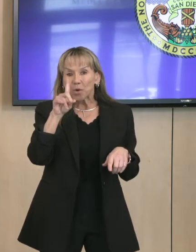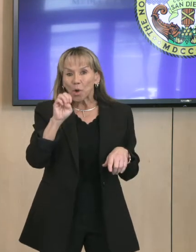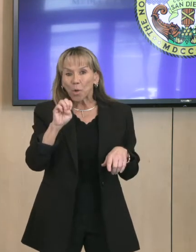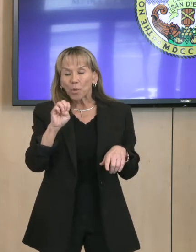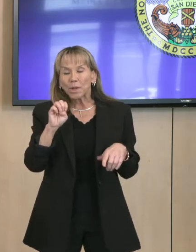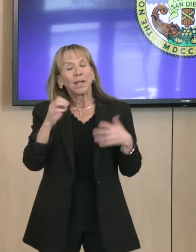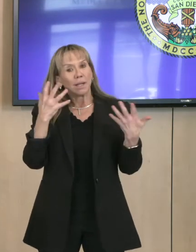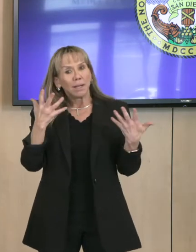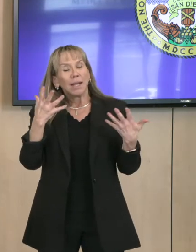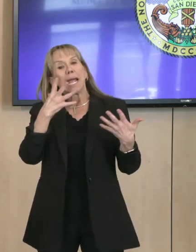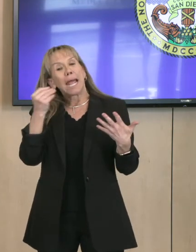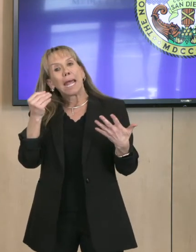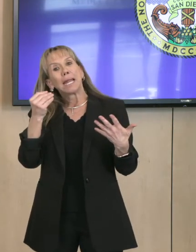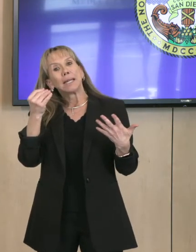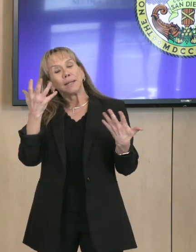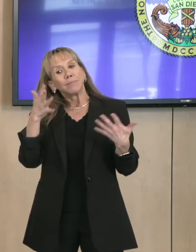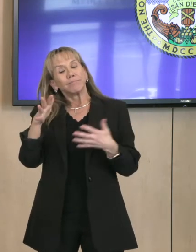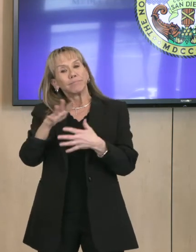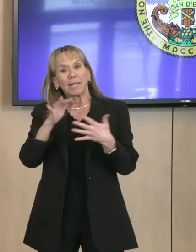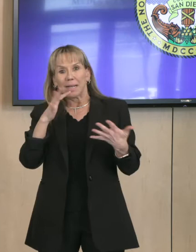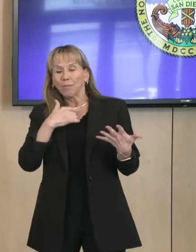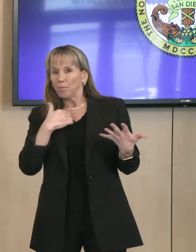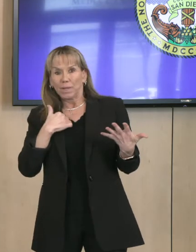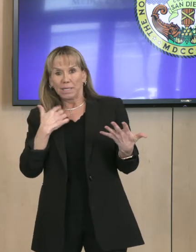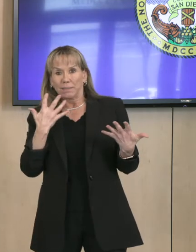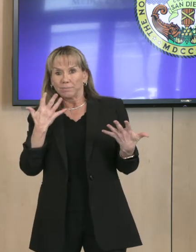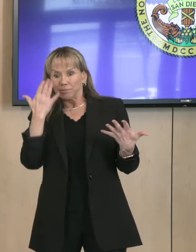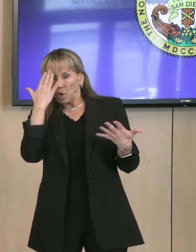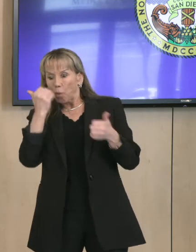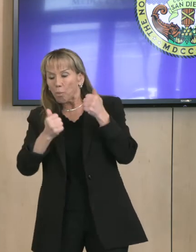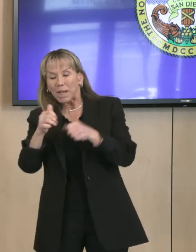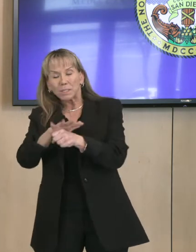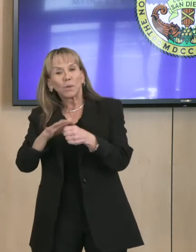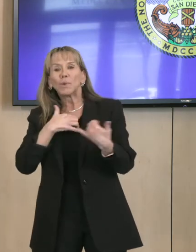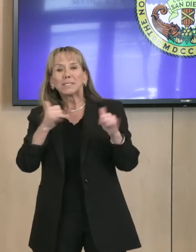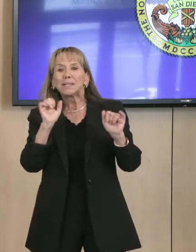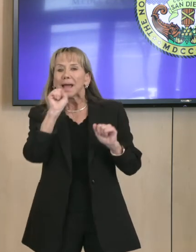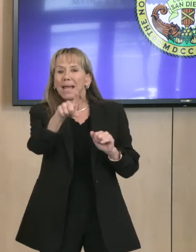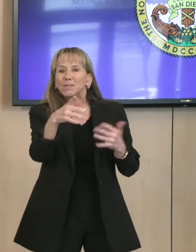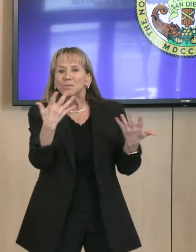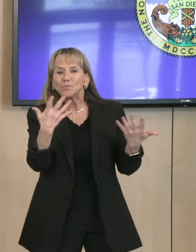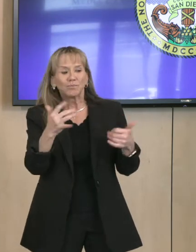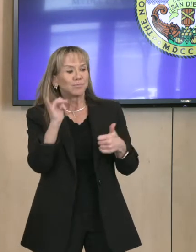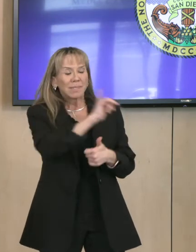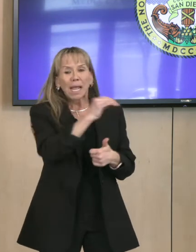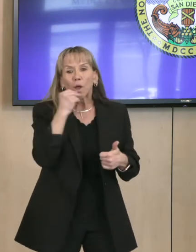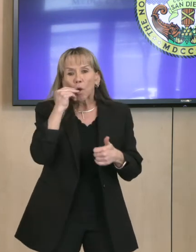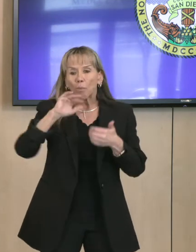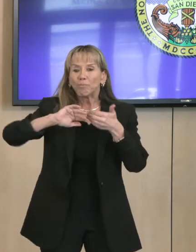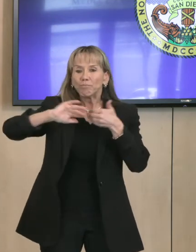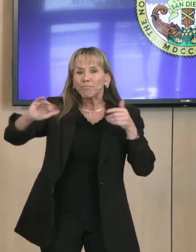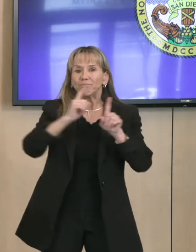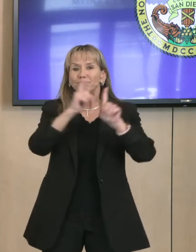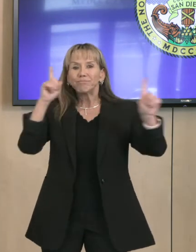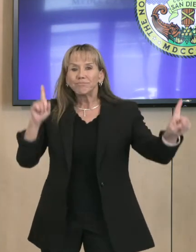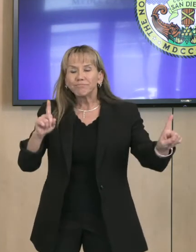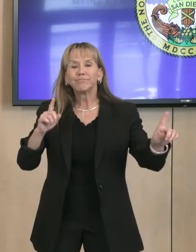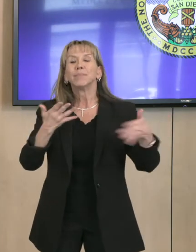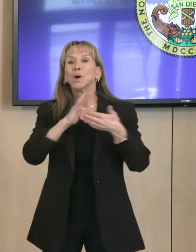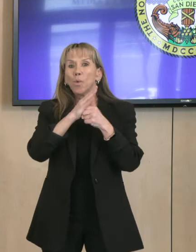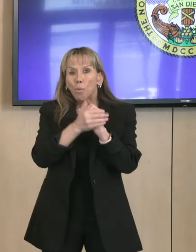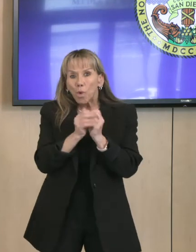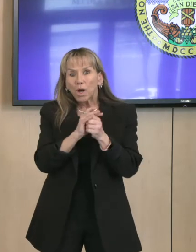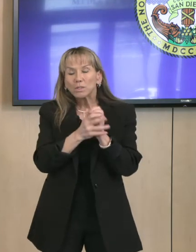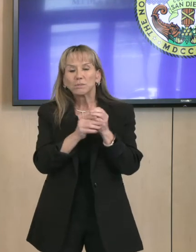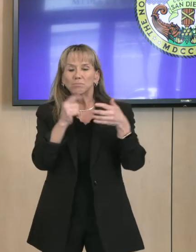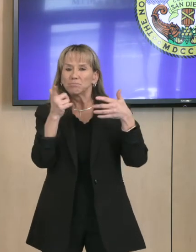ask you to do the things that we have advised around staying at home, physical distancing, washing your hands, and